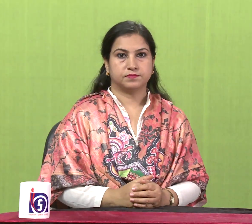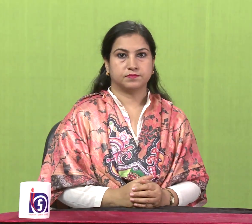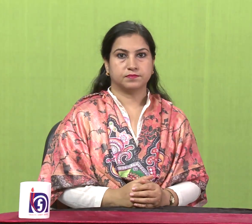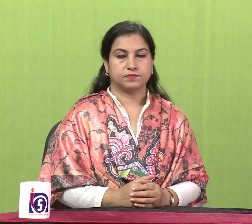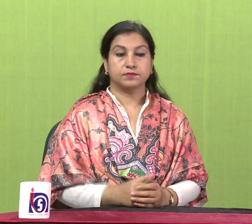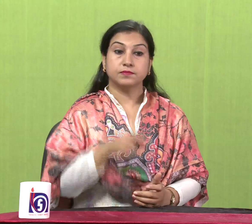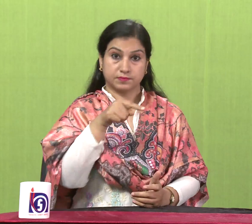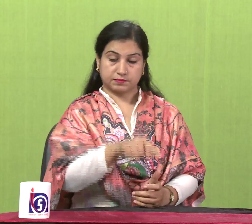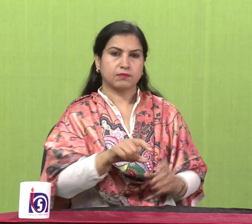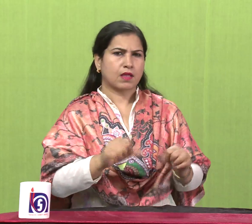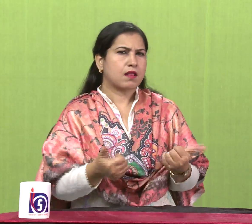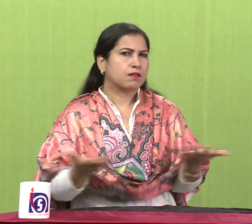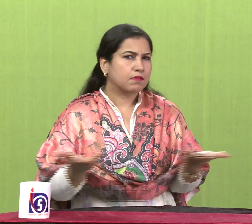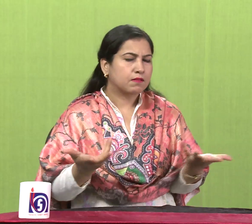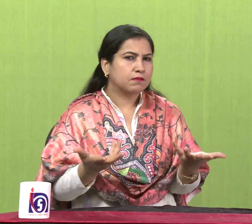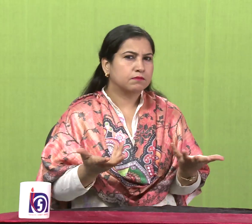This can be done by improving